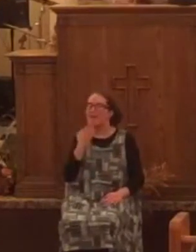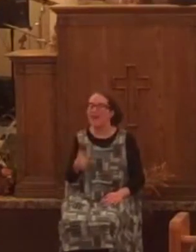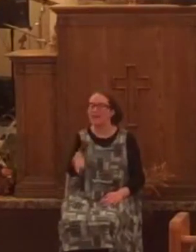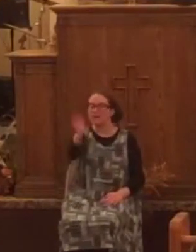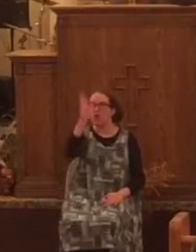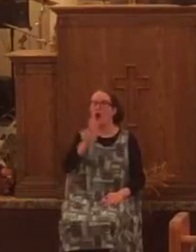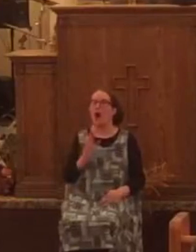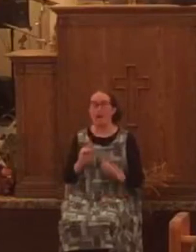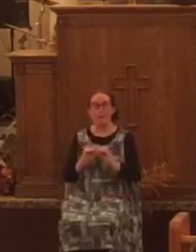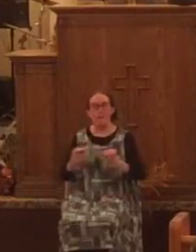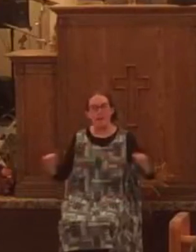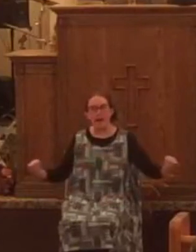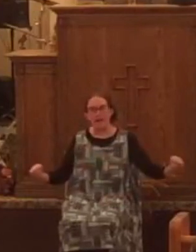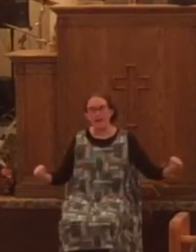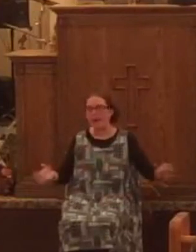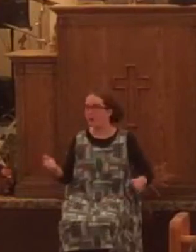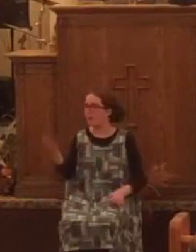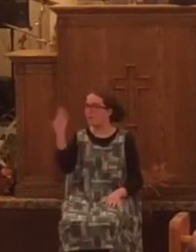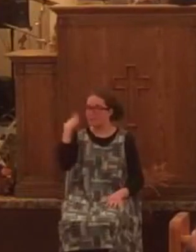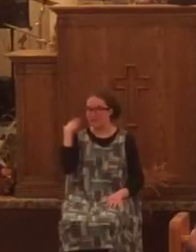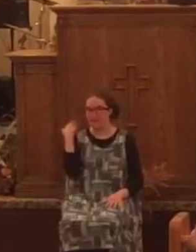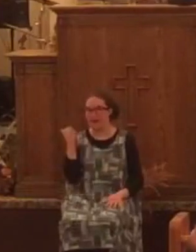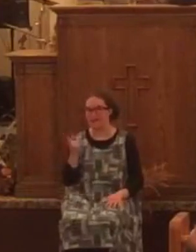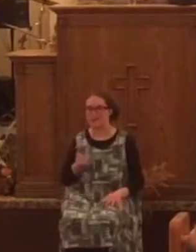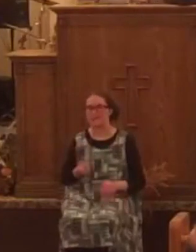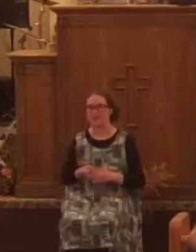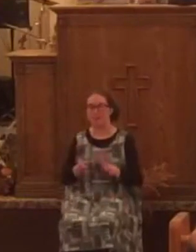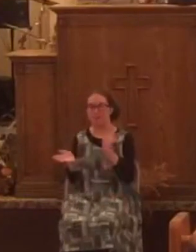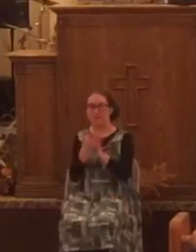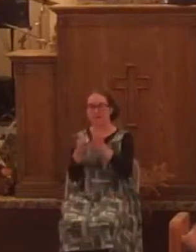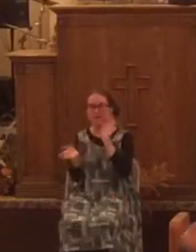God I'm nothing like I used to be.